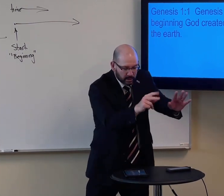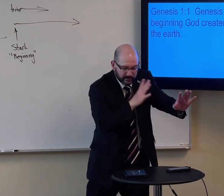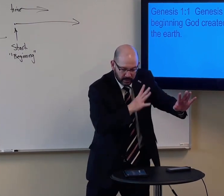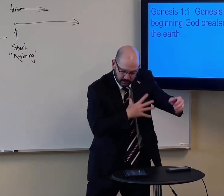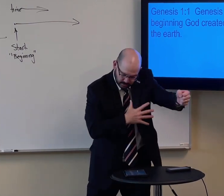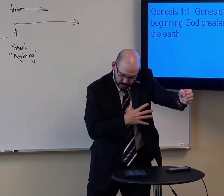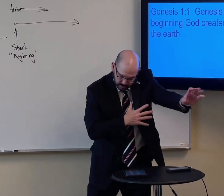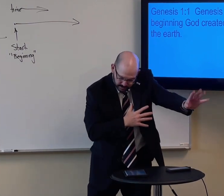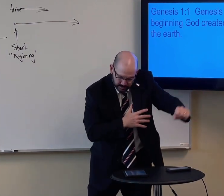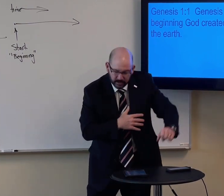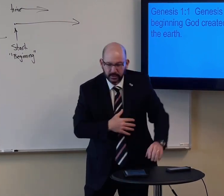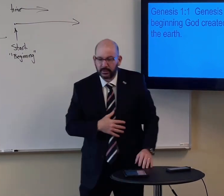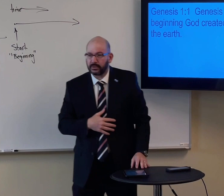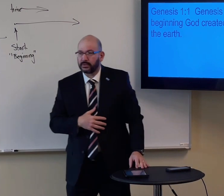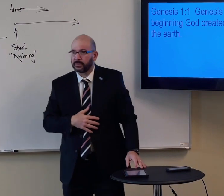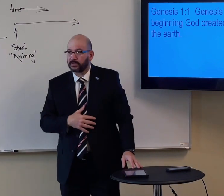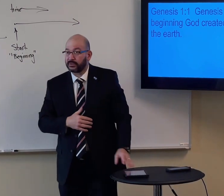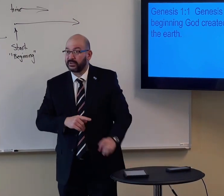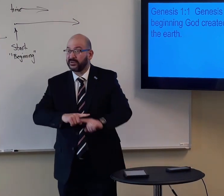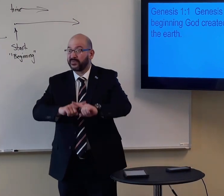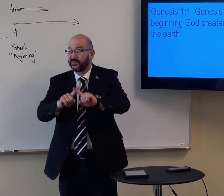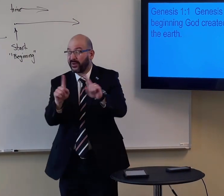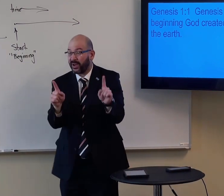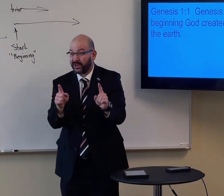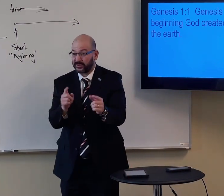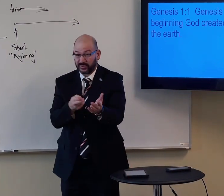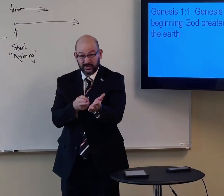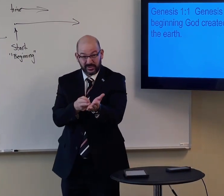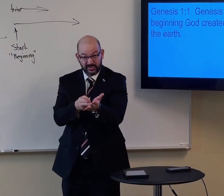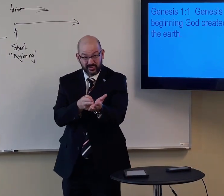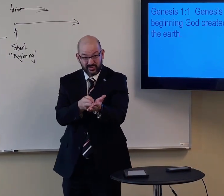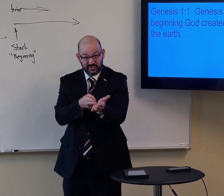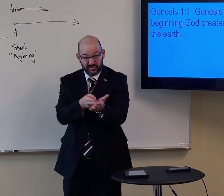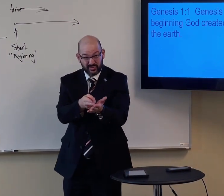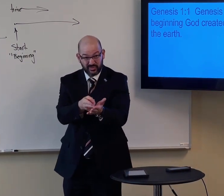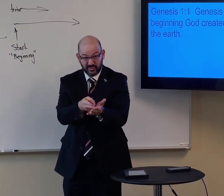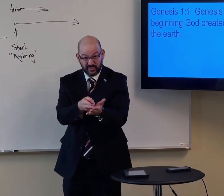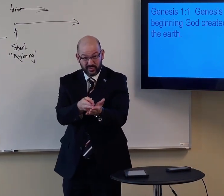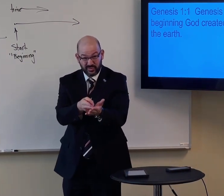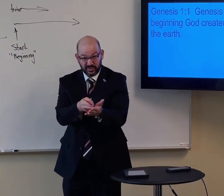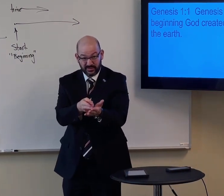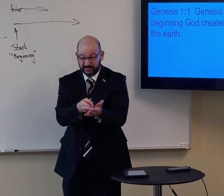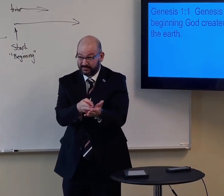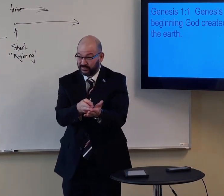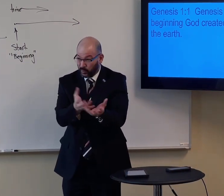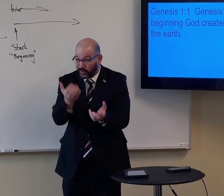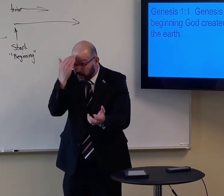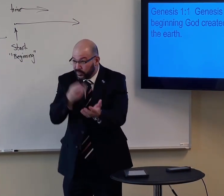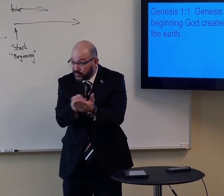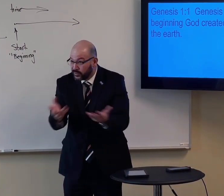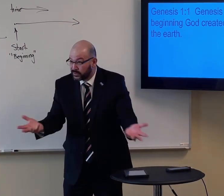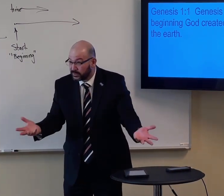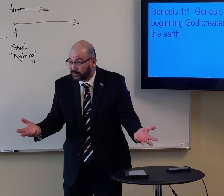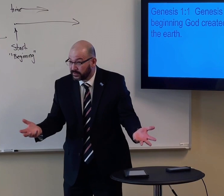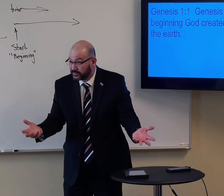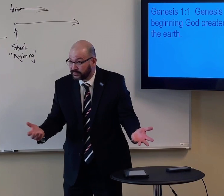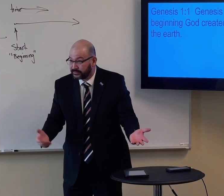Yeah. But hold, hold on to that thought. But, the truth, you want to know the truth?